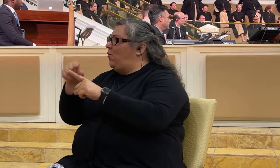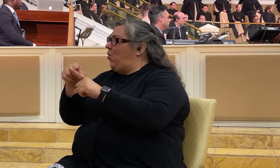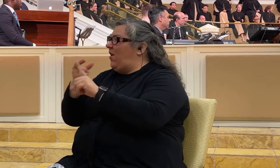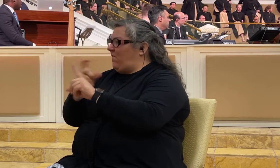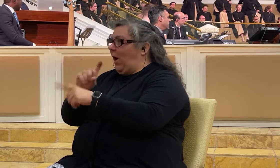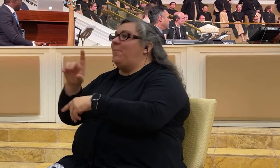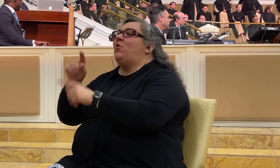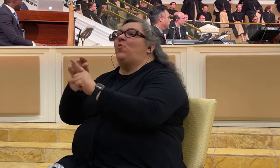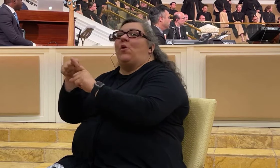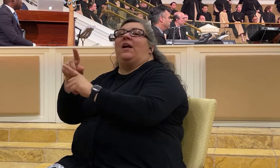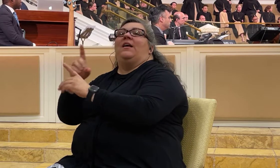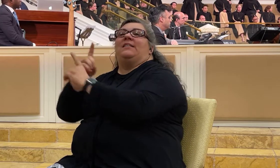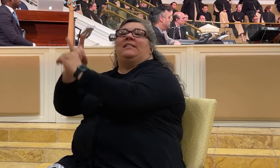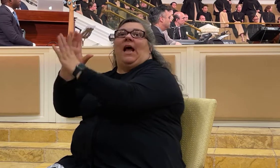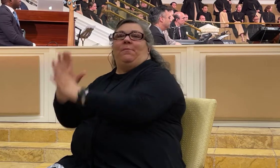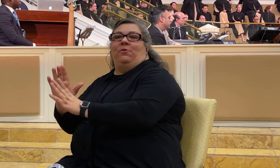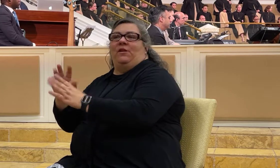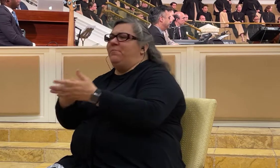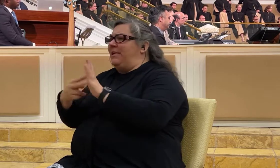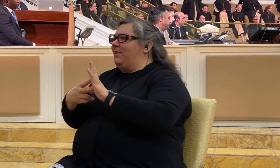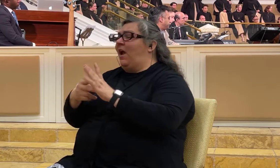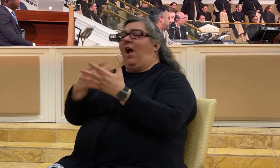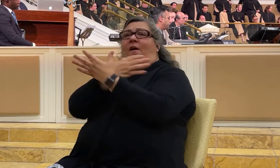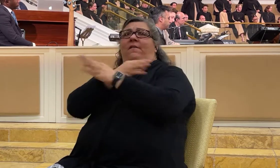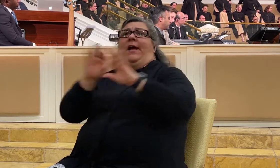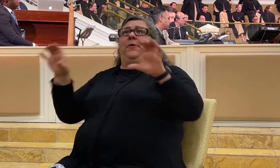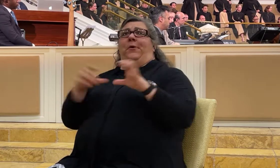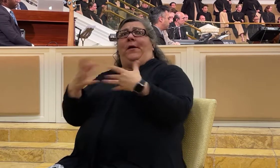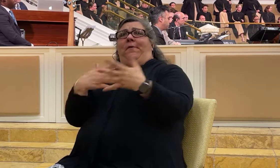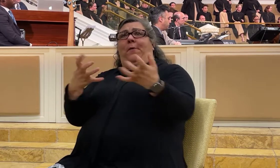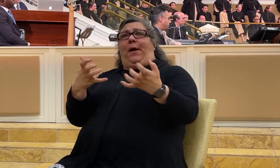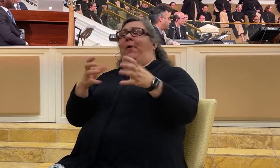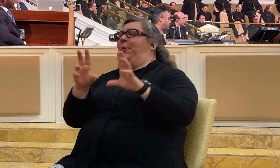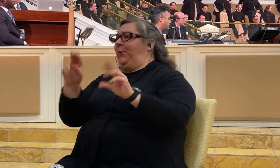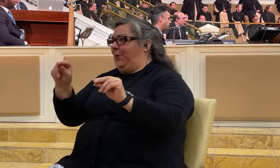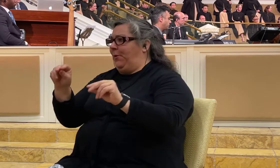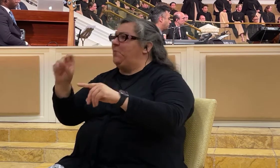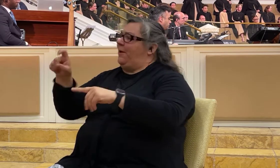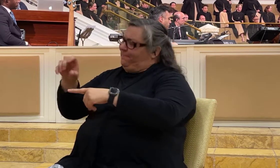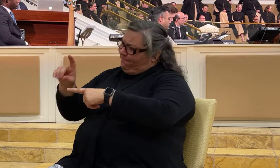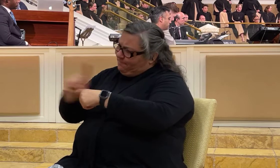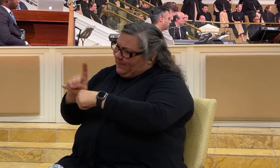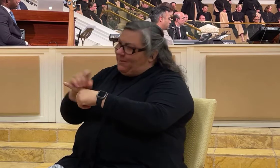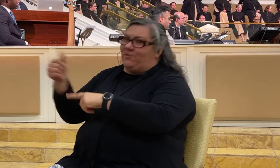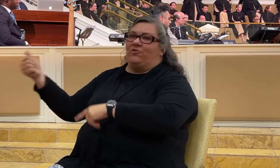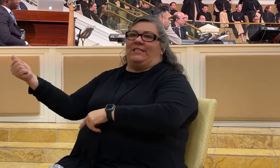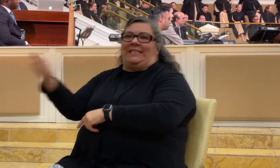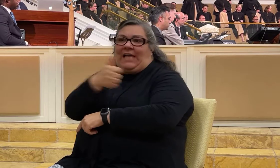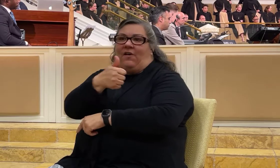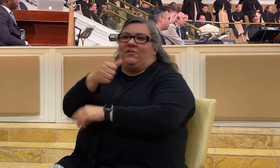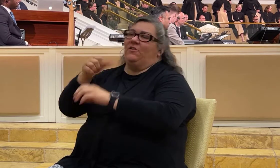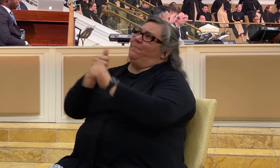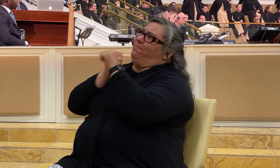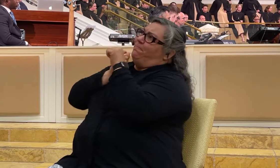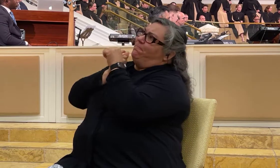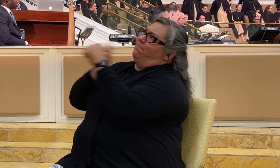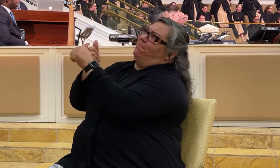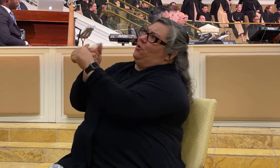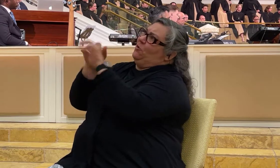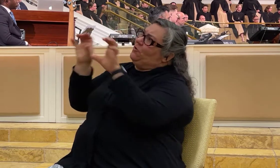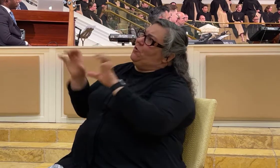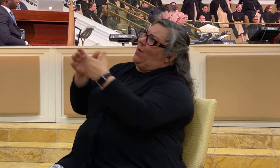means you're not free to do anything you want. You have to have the discipline to do what your Master wants you to